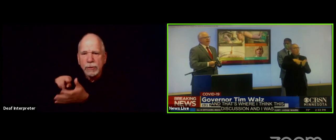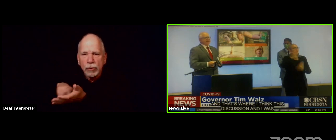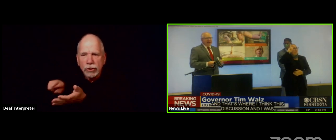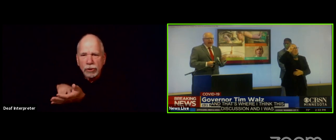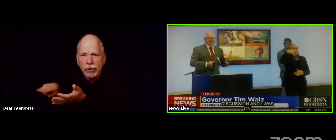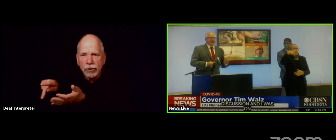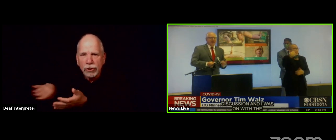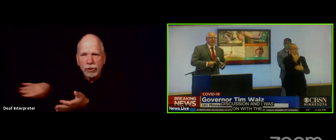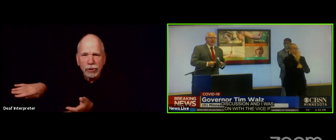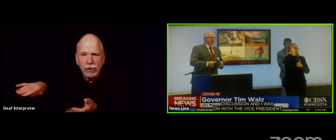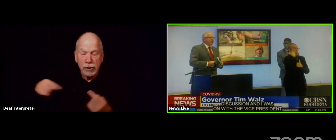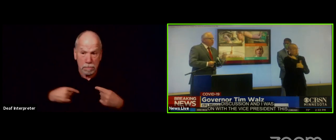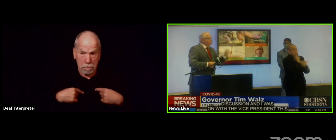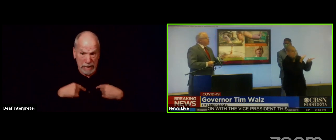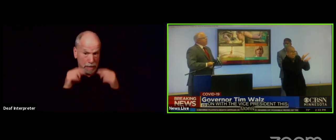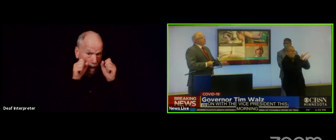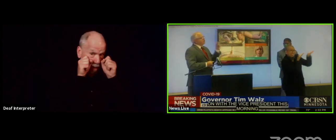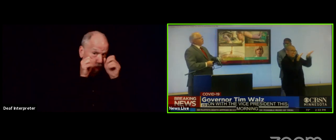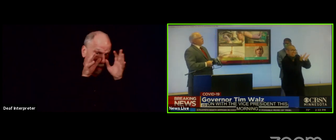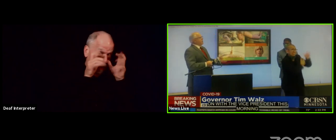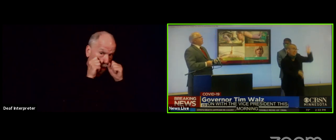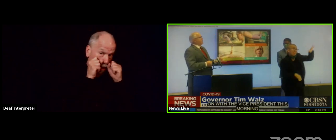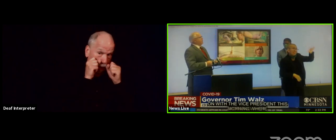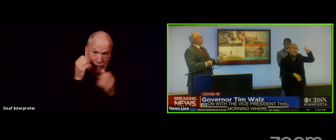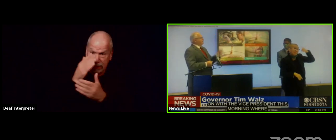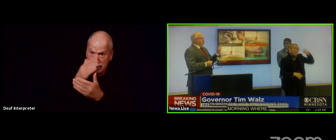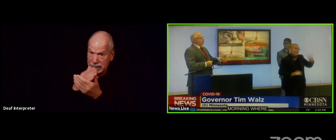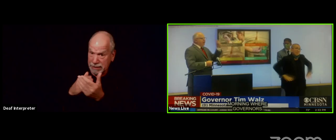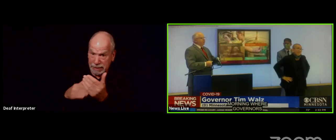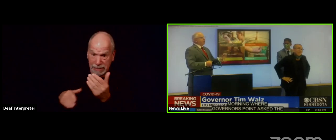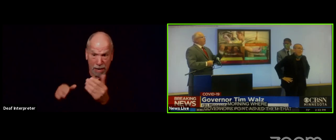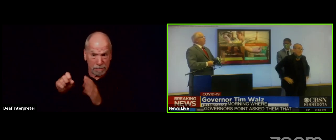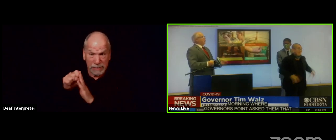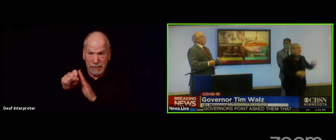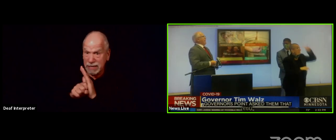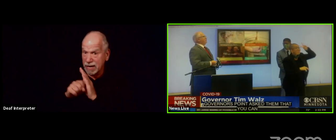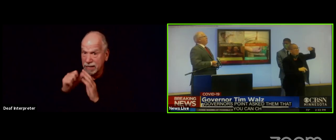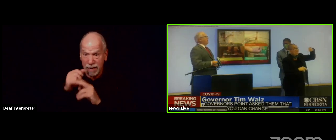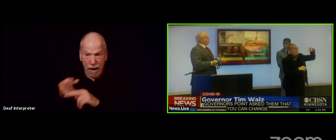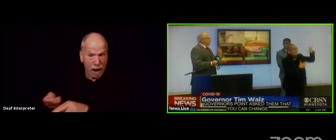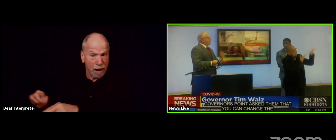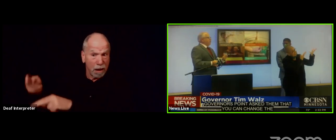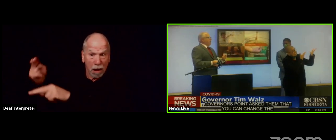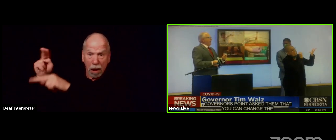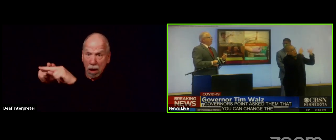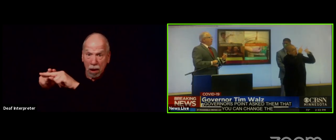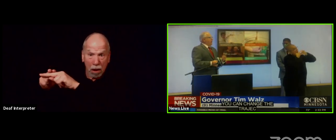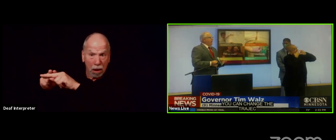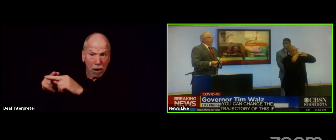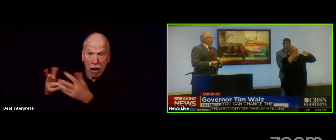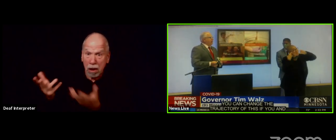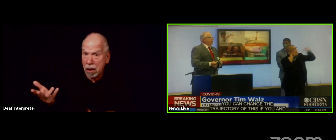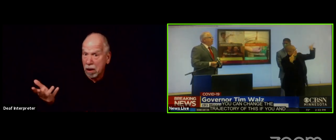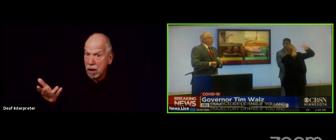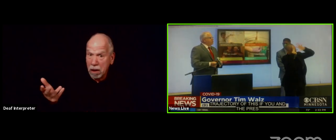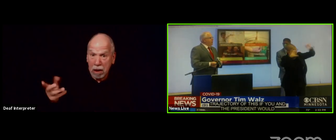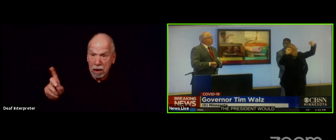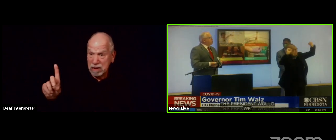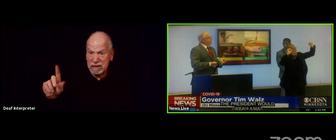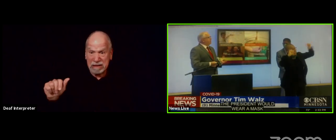blank asked them that you could change the trajectory of this if you and the president would wear a mask and tell people to wear a mask. And